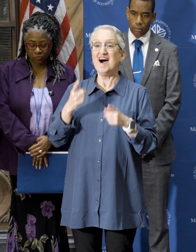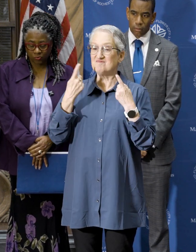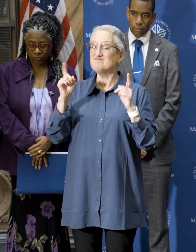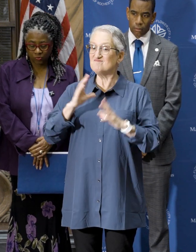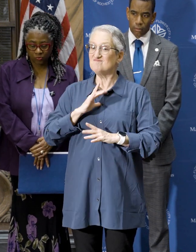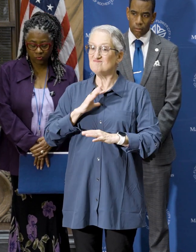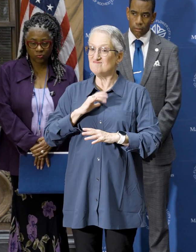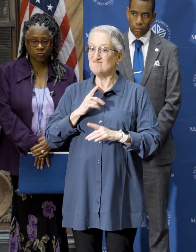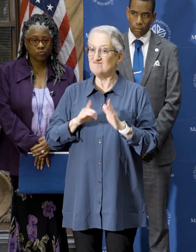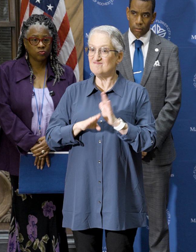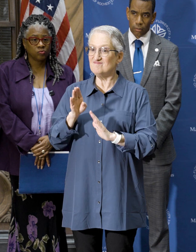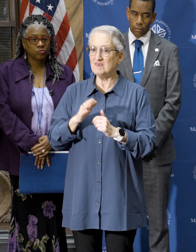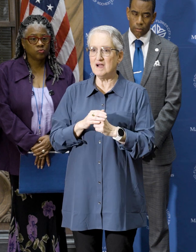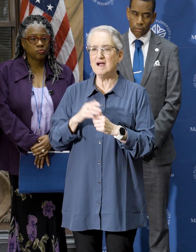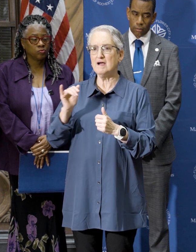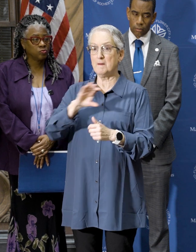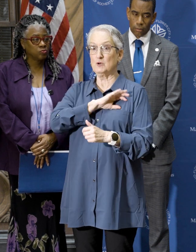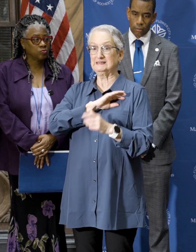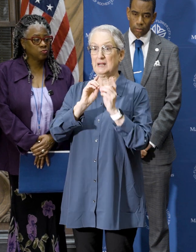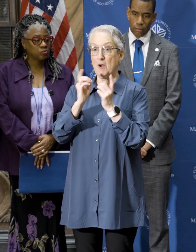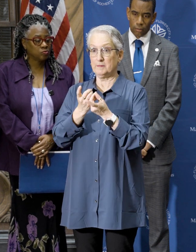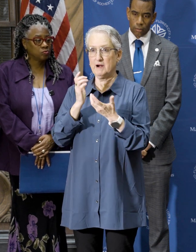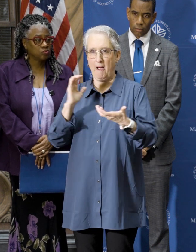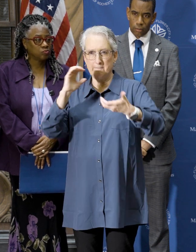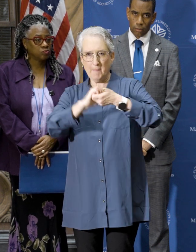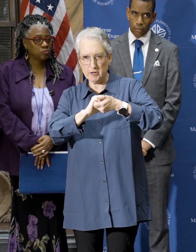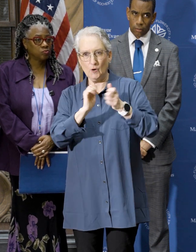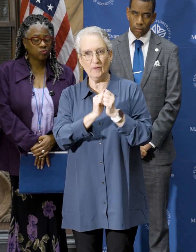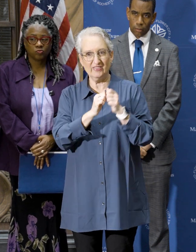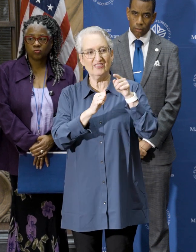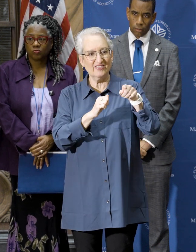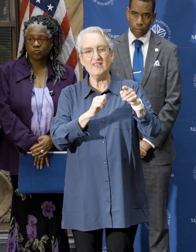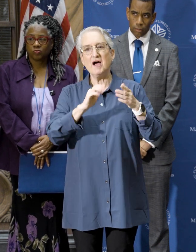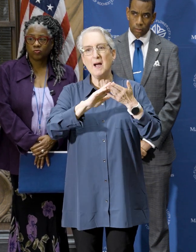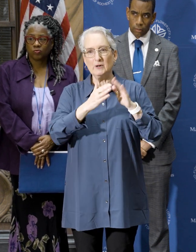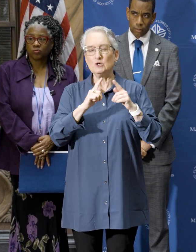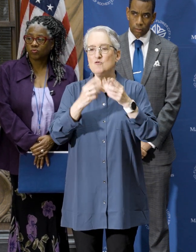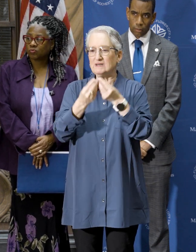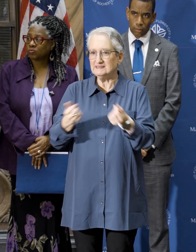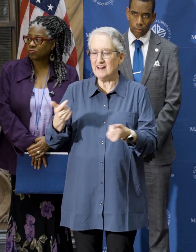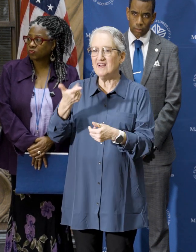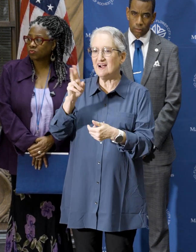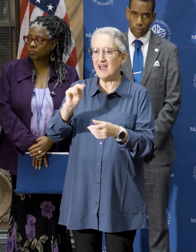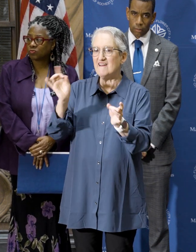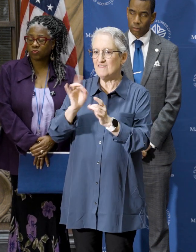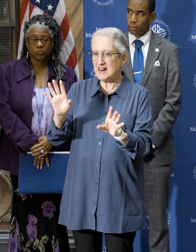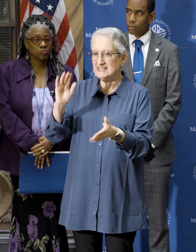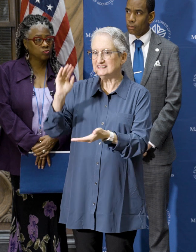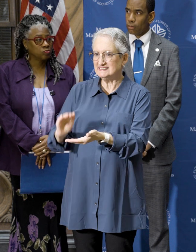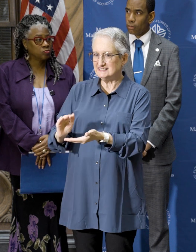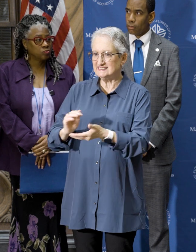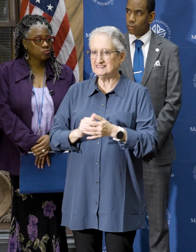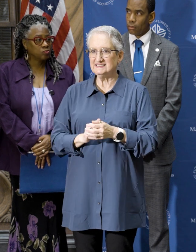solve crime, and events such as these are an unprecedented step toward building these relationships. We can't solve crime alone,